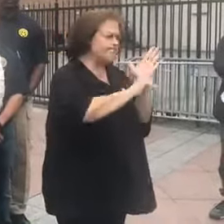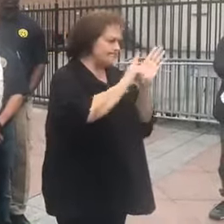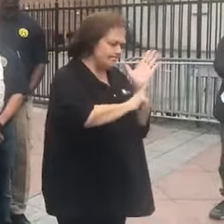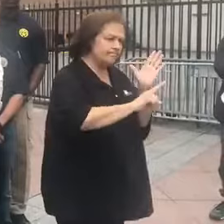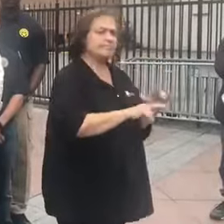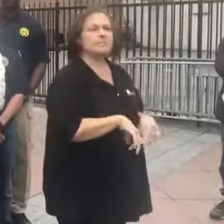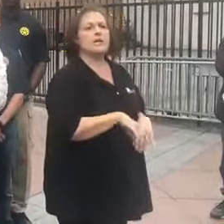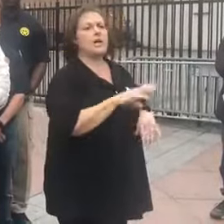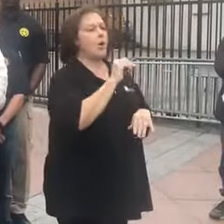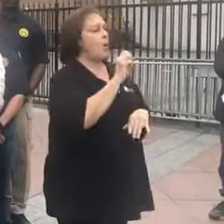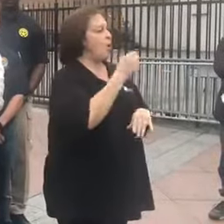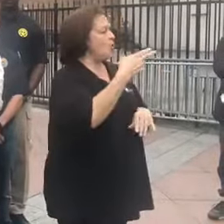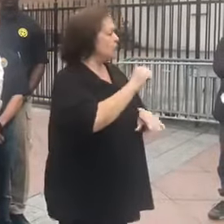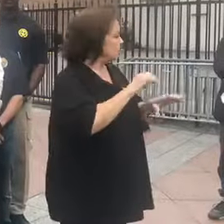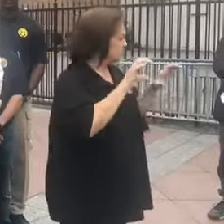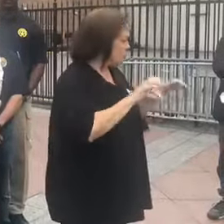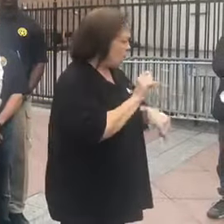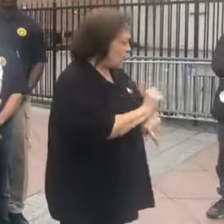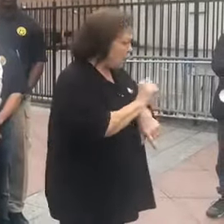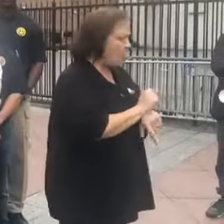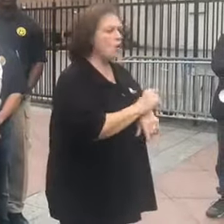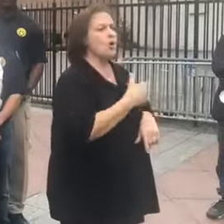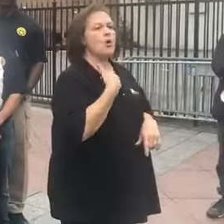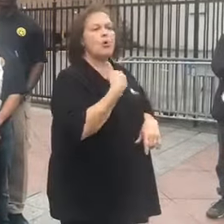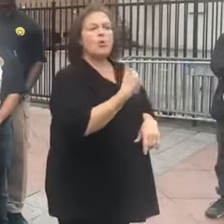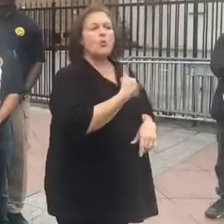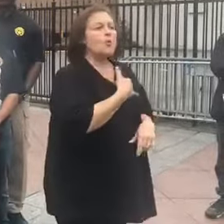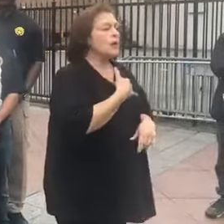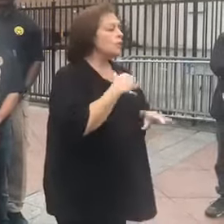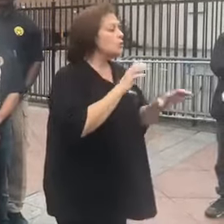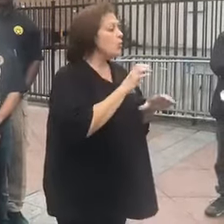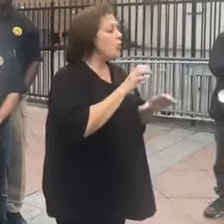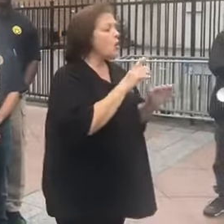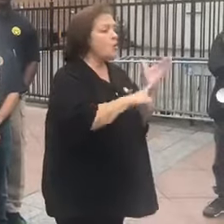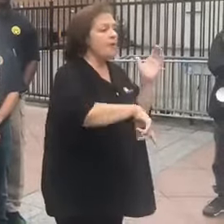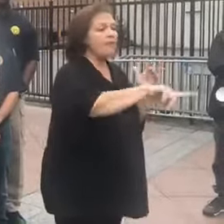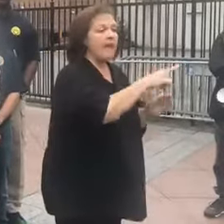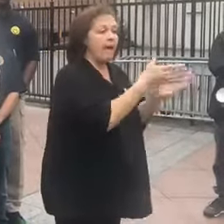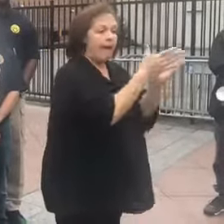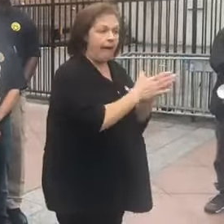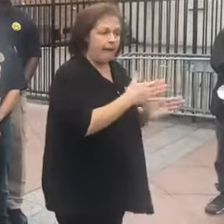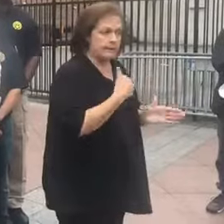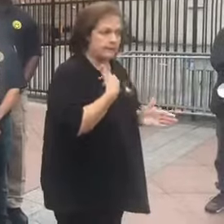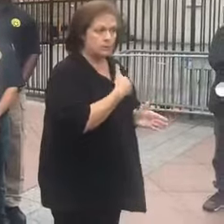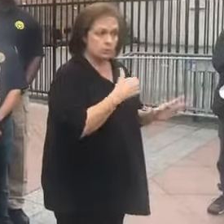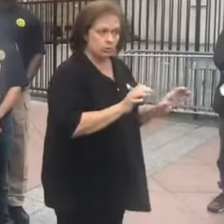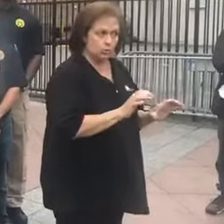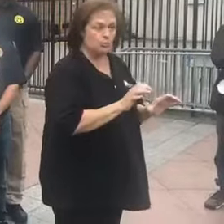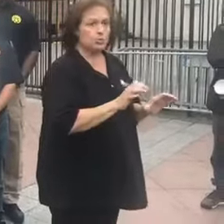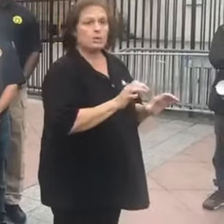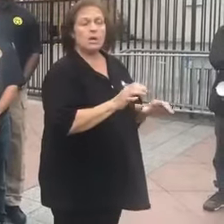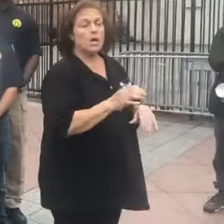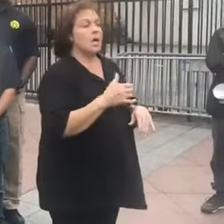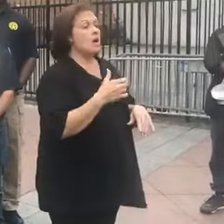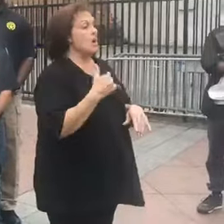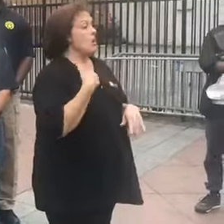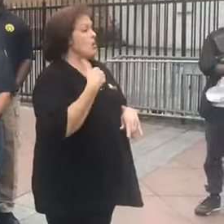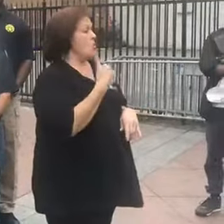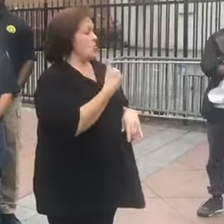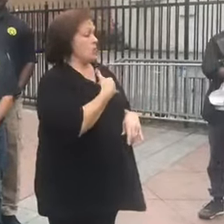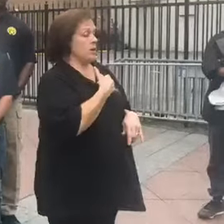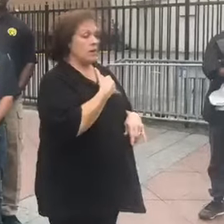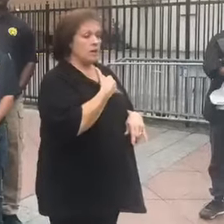been responsive, and we have been accommodating whatever their needs are. And even to the point of supplying them